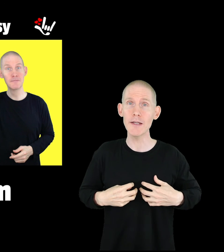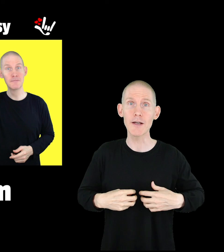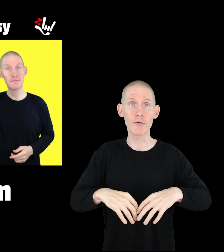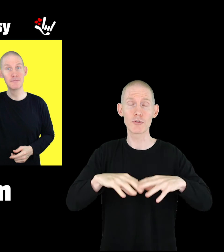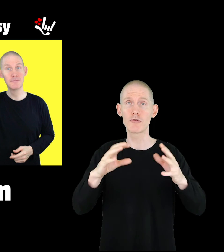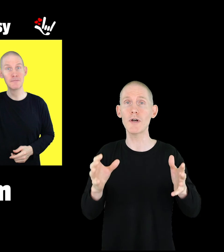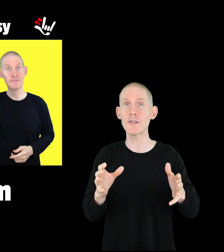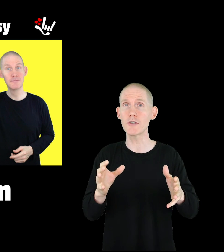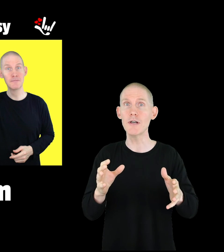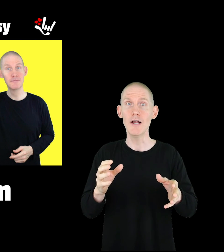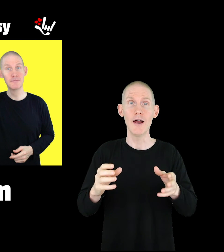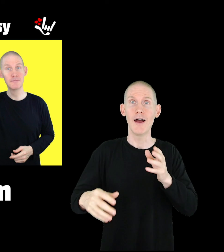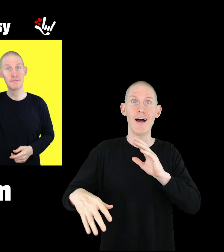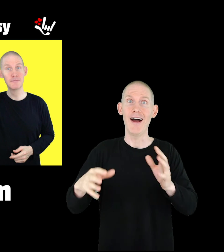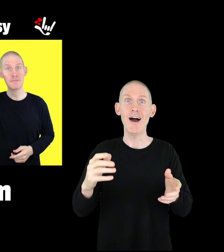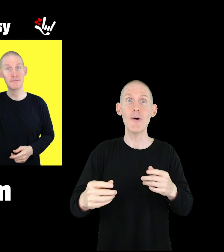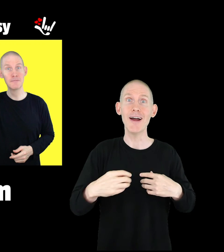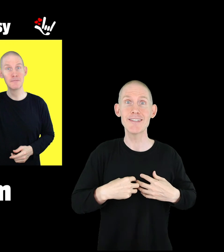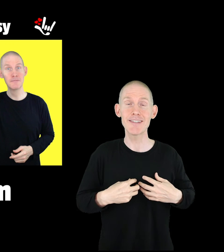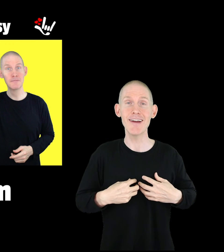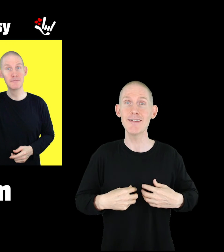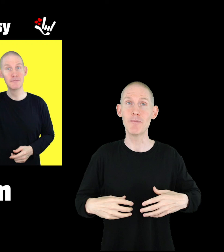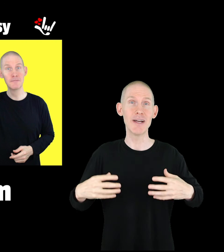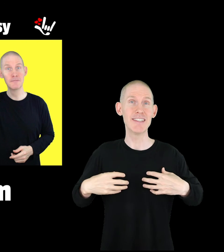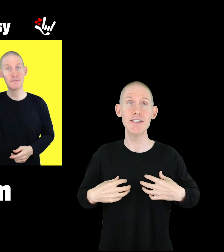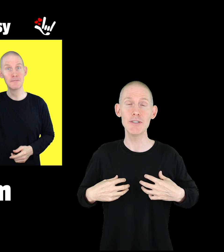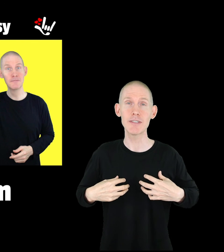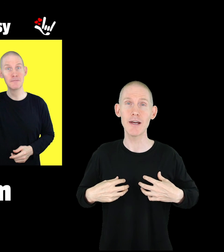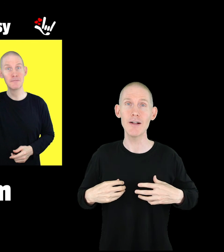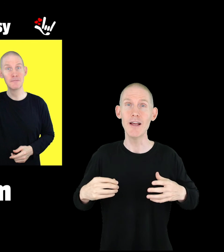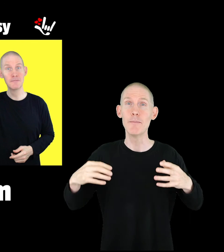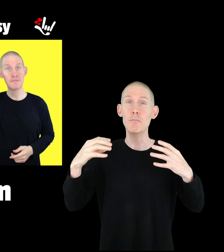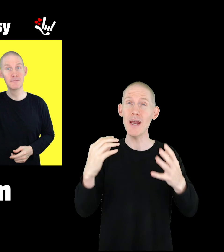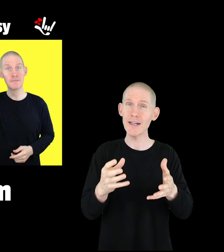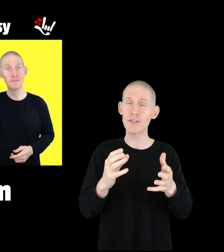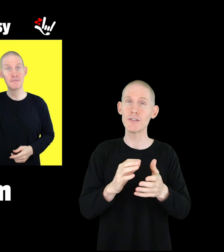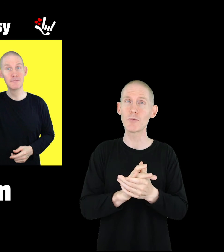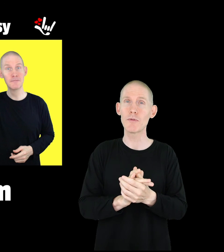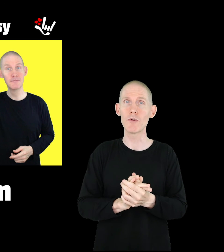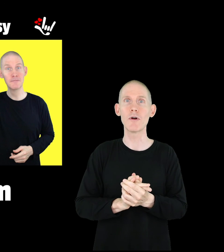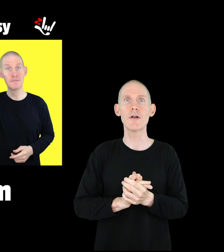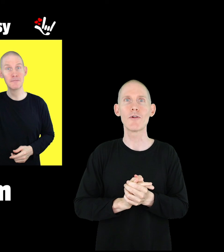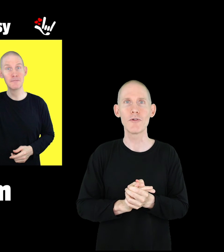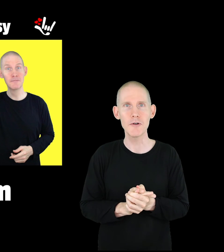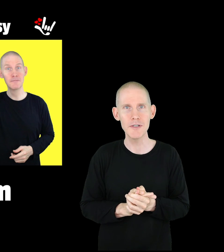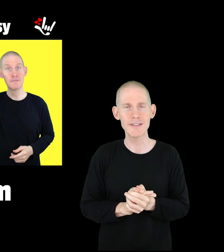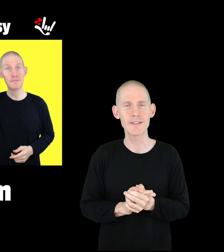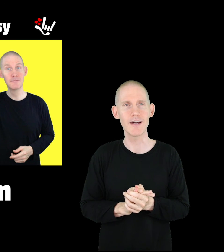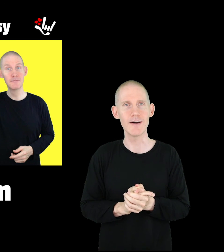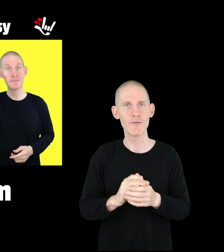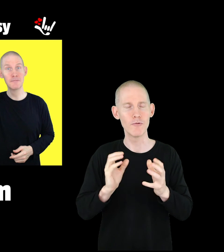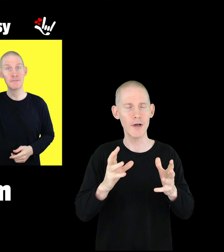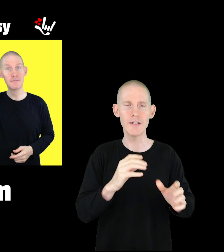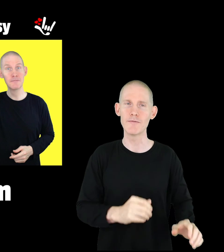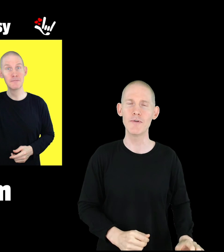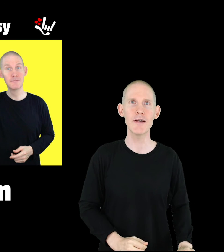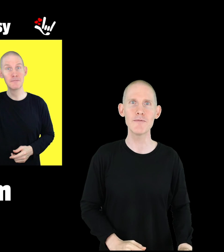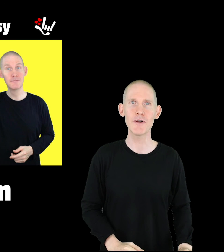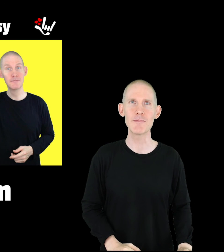our structure, how I sign, my teaching style matches with your learning style. Right, very, very